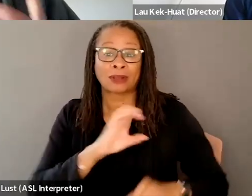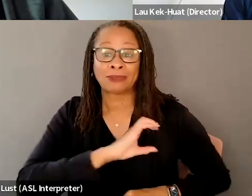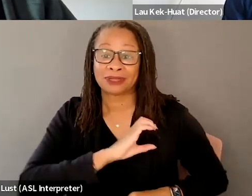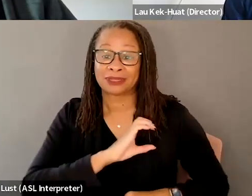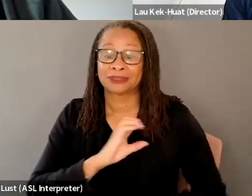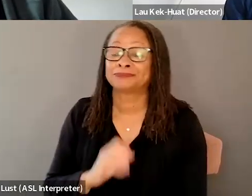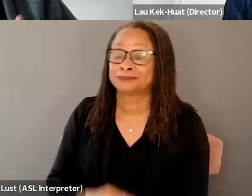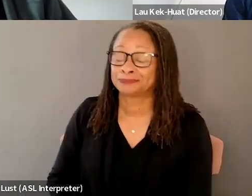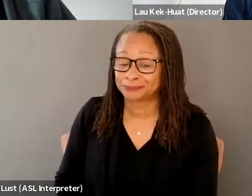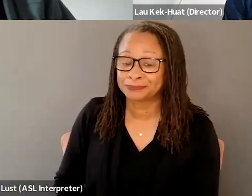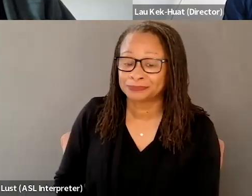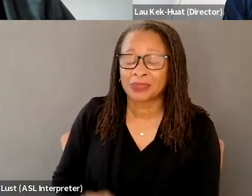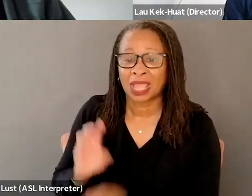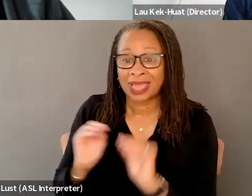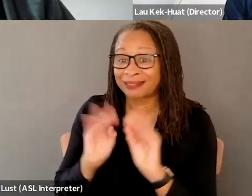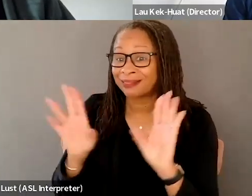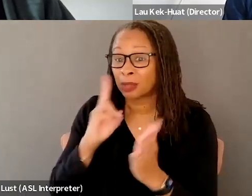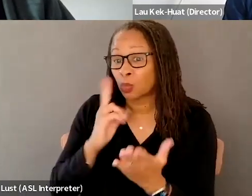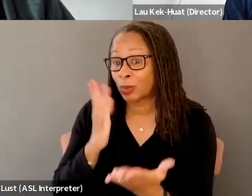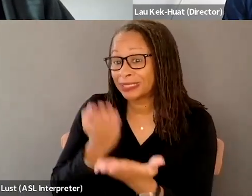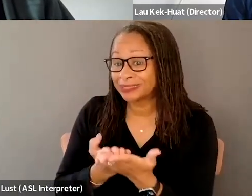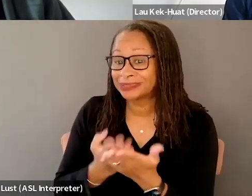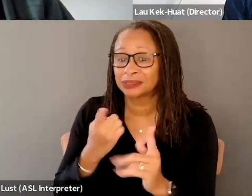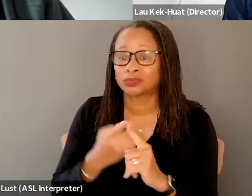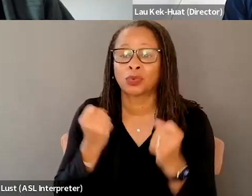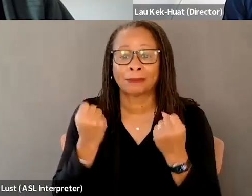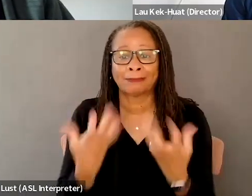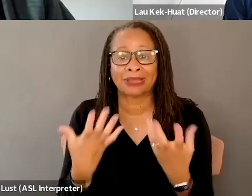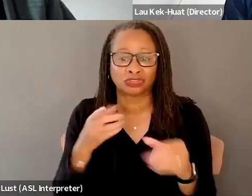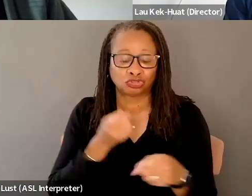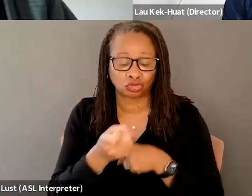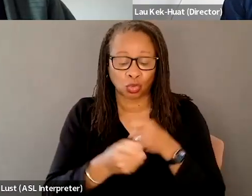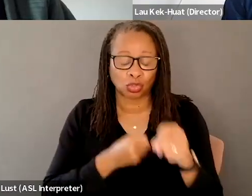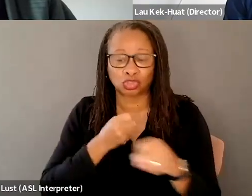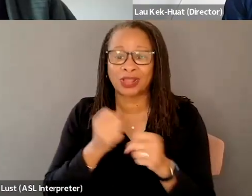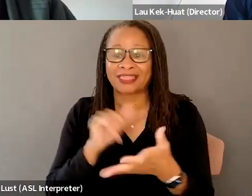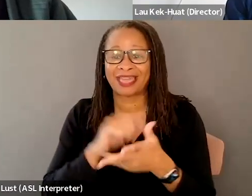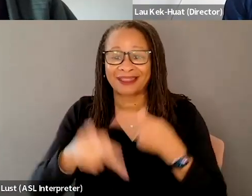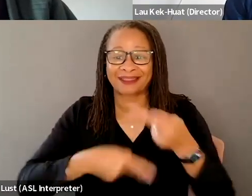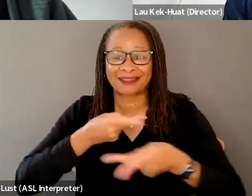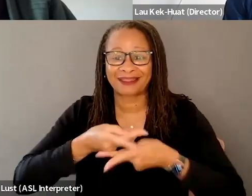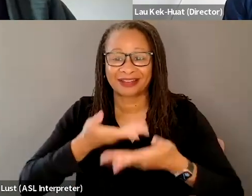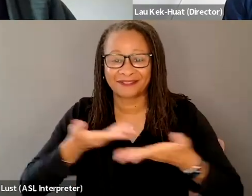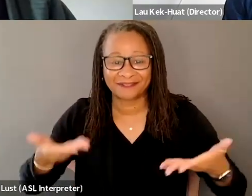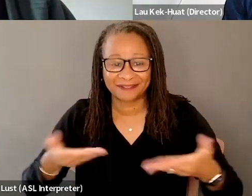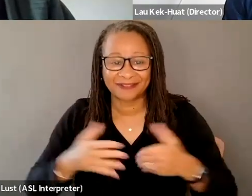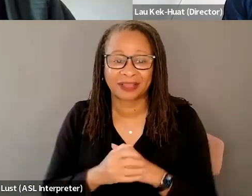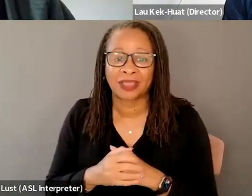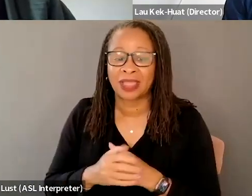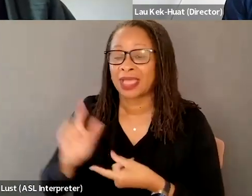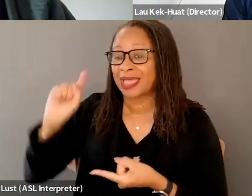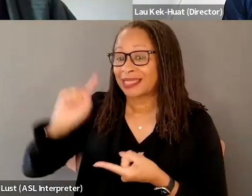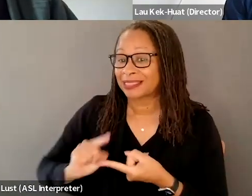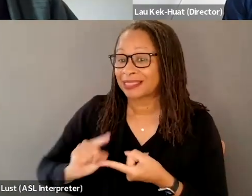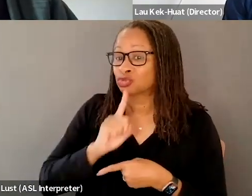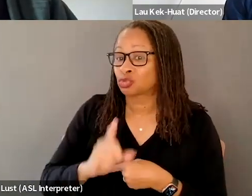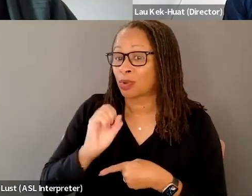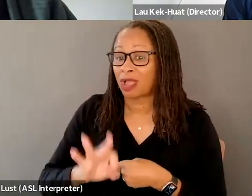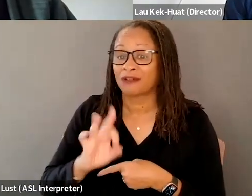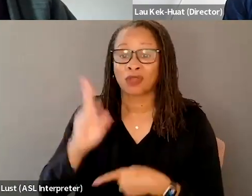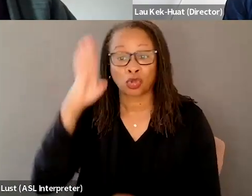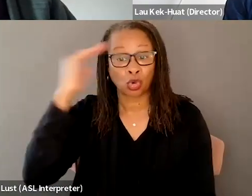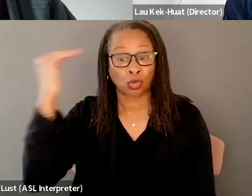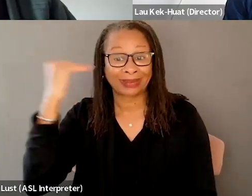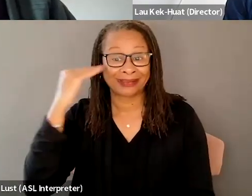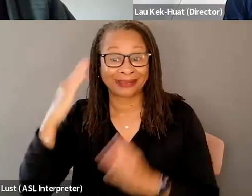Kempeitai. So they yeah, were clearly witnesses to a lot of torture and that kind of thing. That's probably less true of Koreans. I mean,